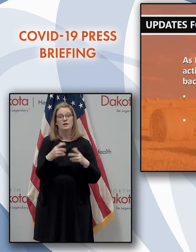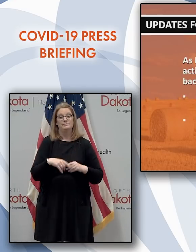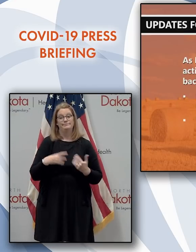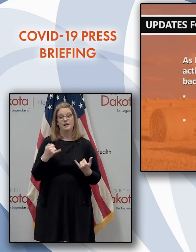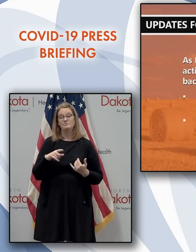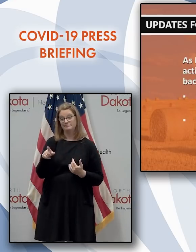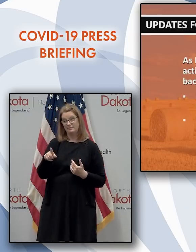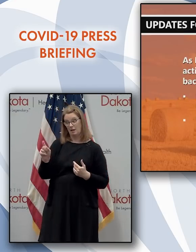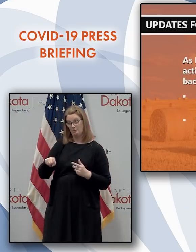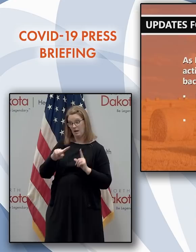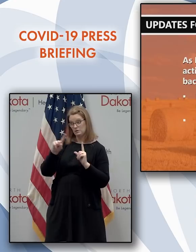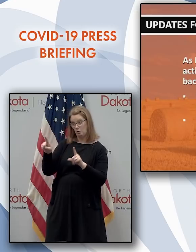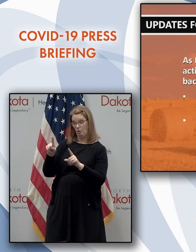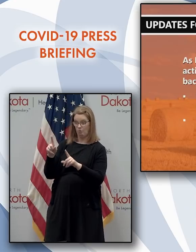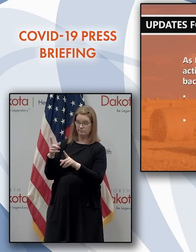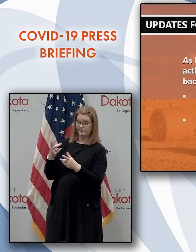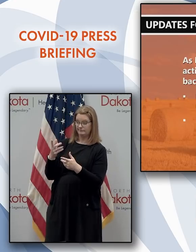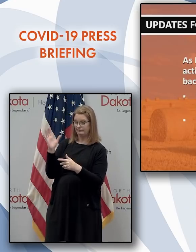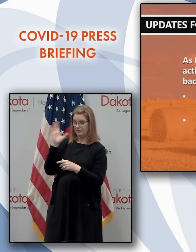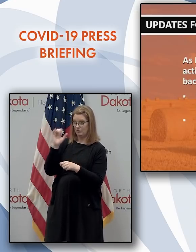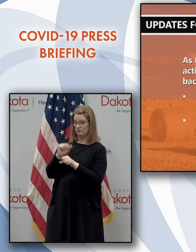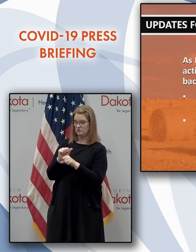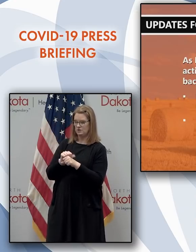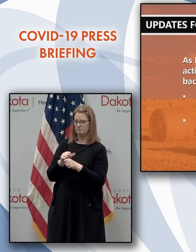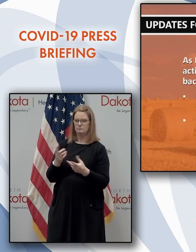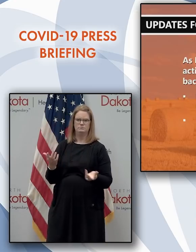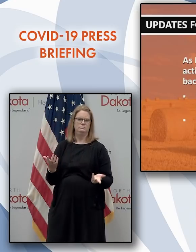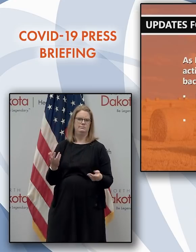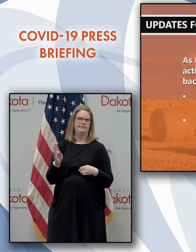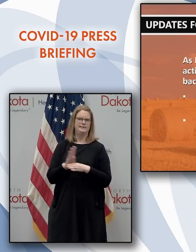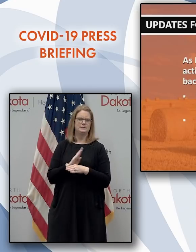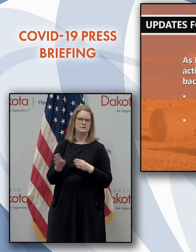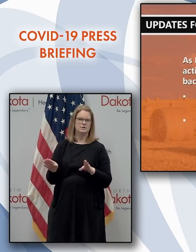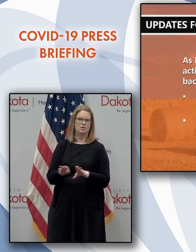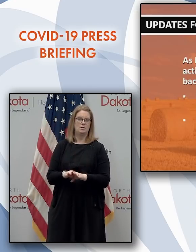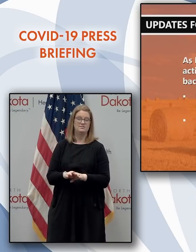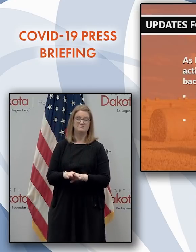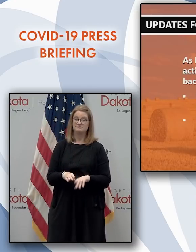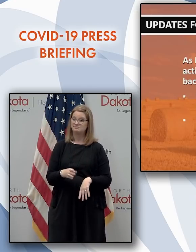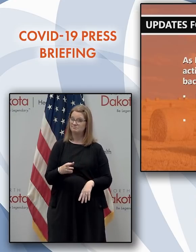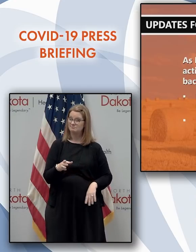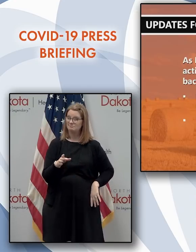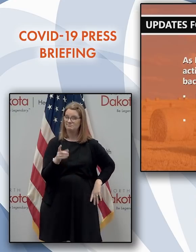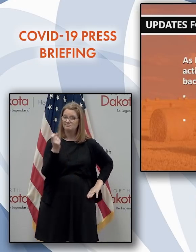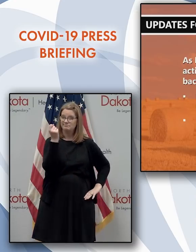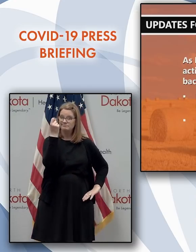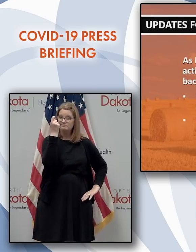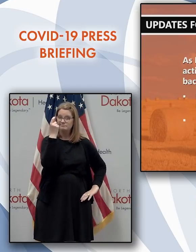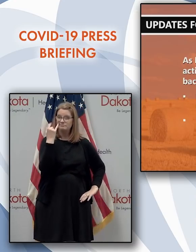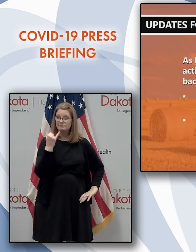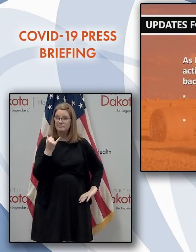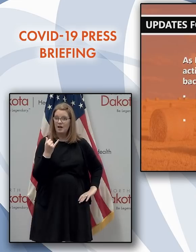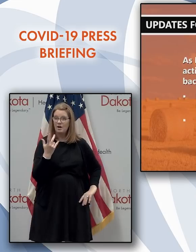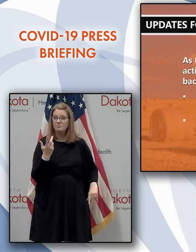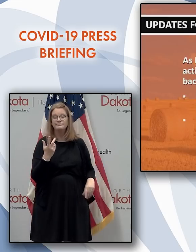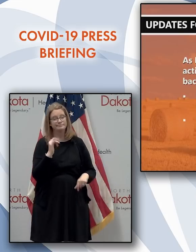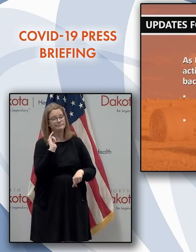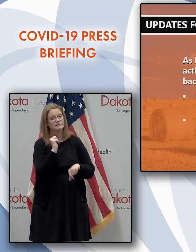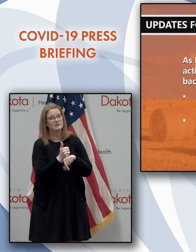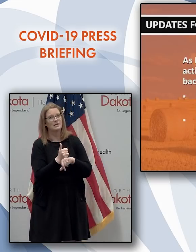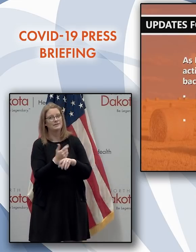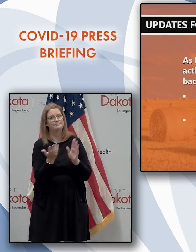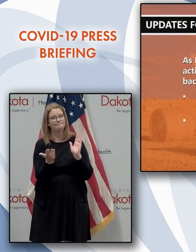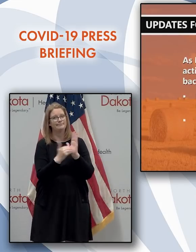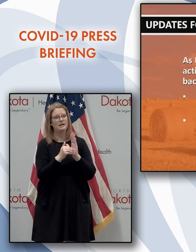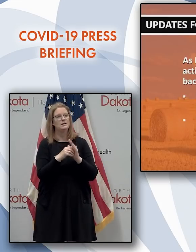be trying to reach out to employers for work when those businesses were closed. But now that we're in this position we're in, we're reinstating those. So again,